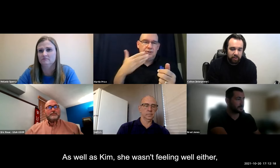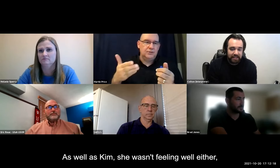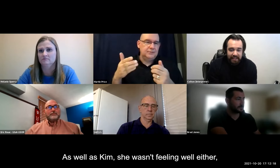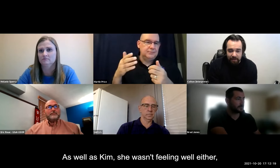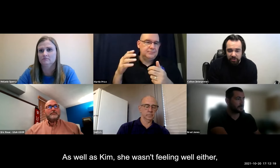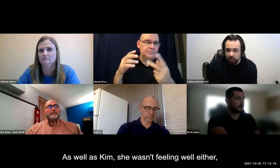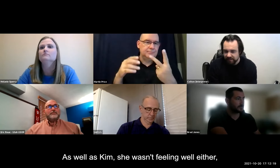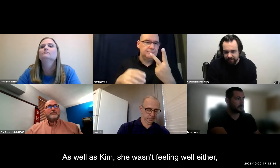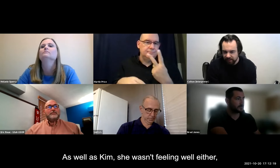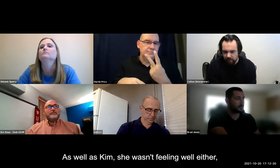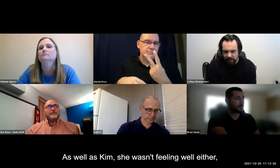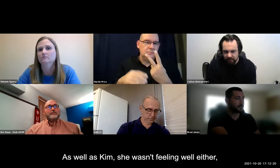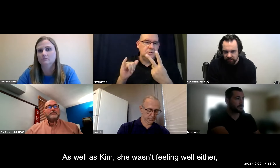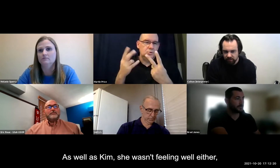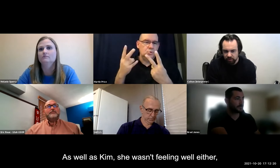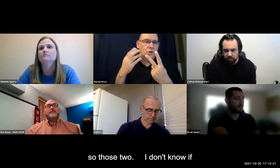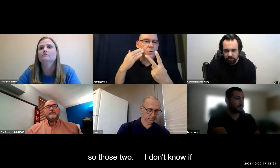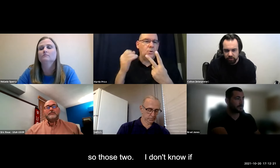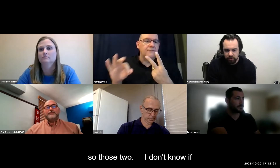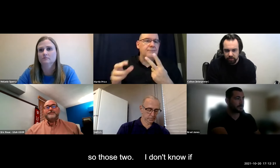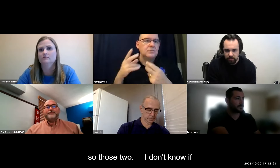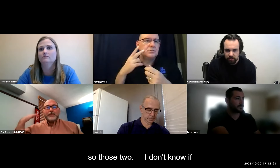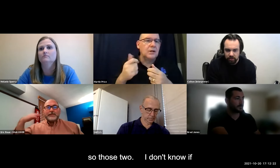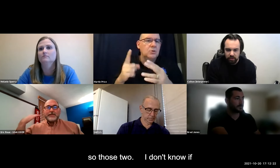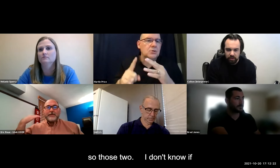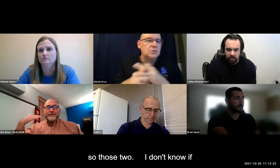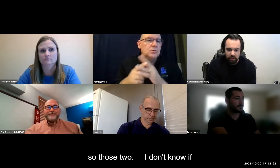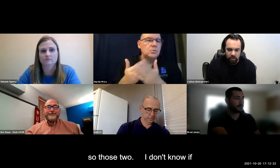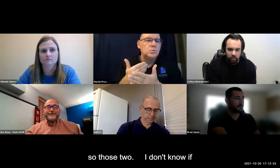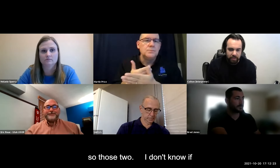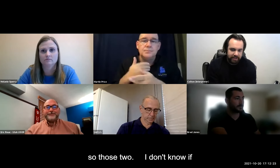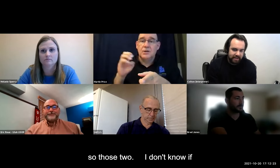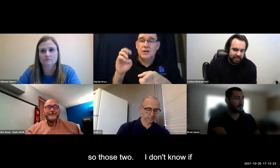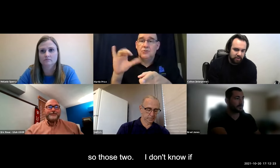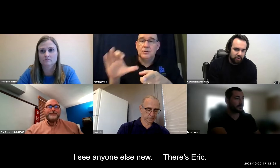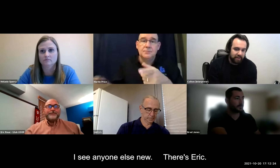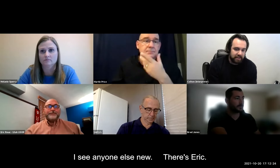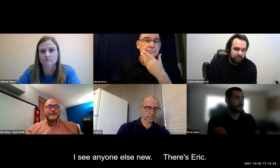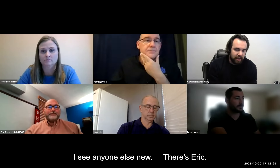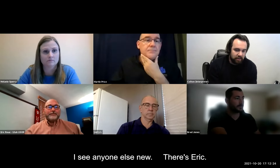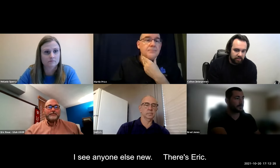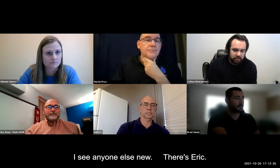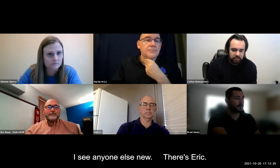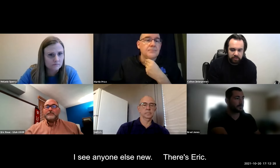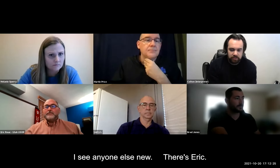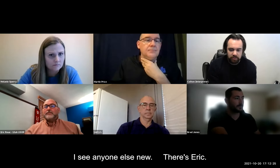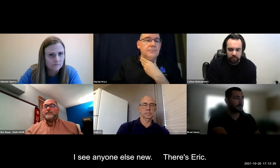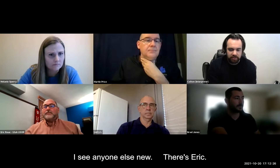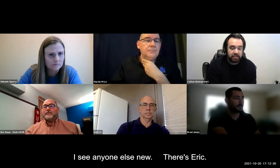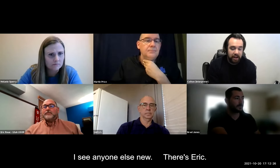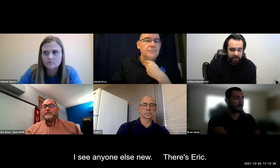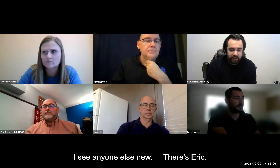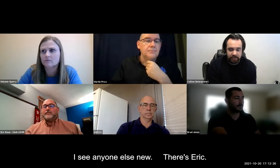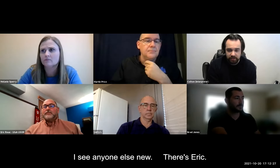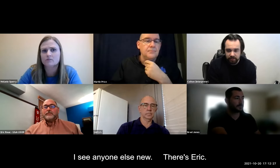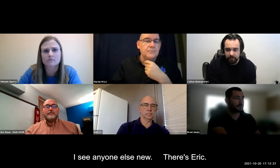As well as Kim. She wasn't feeling well either. So those 2 won't be in attendance. I don't know if I see anyone else new. Let's see.